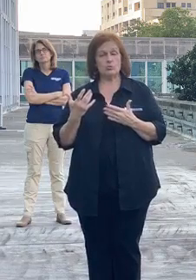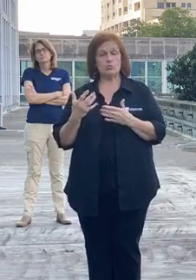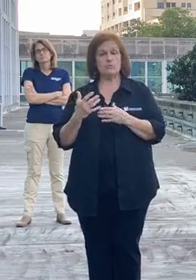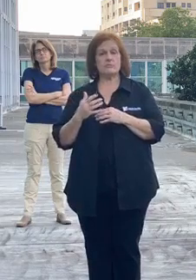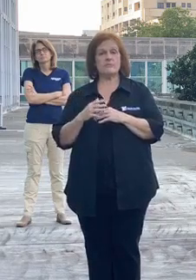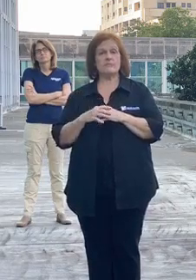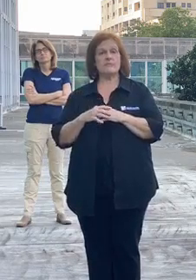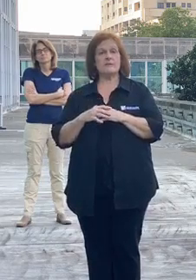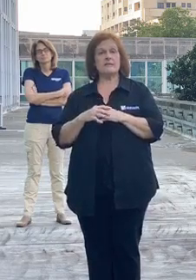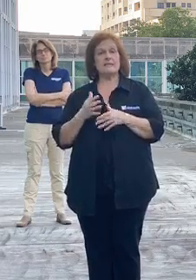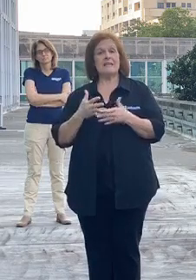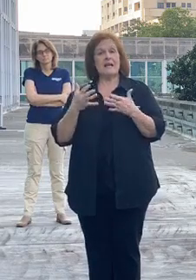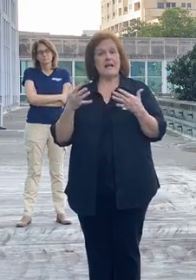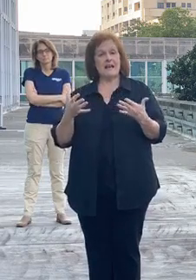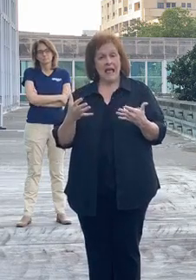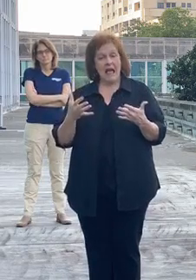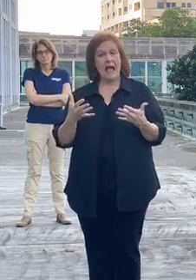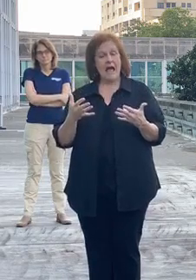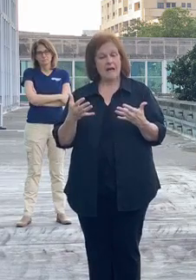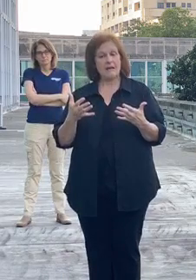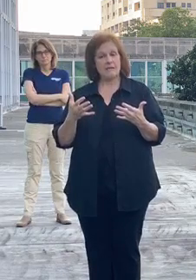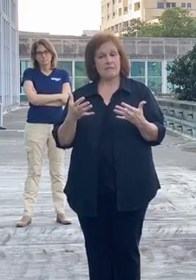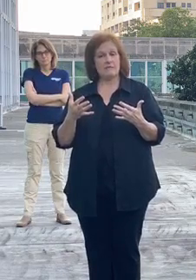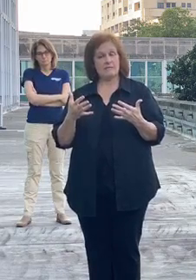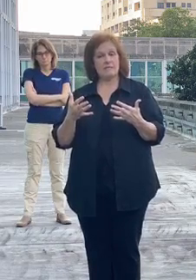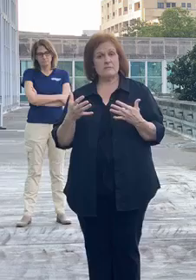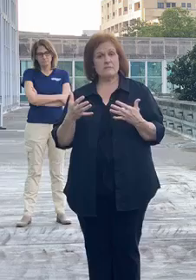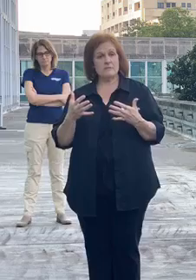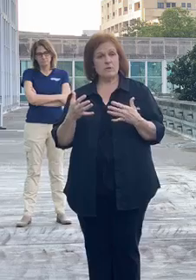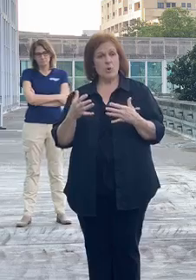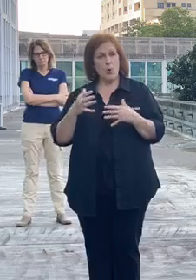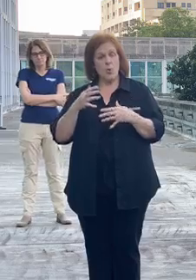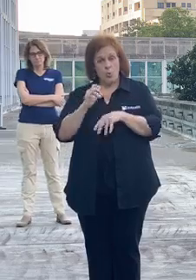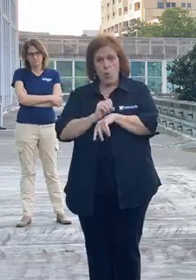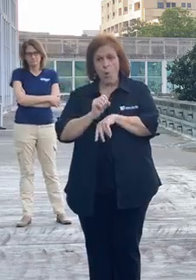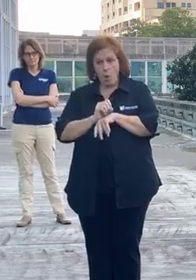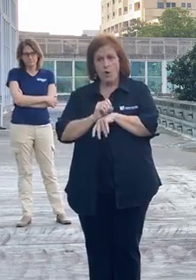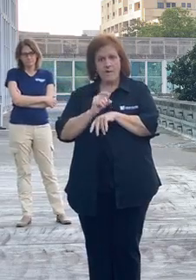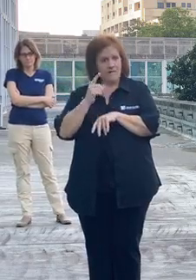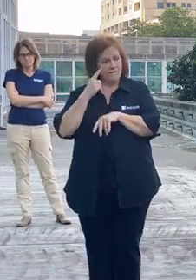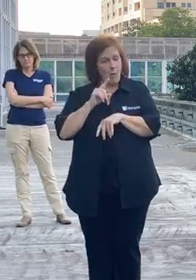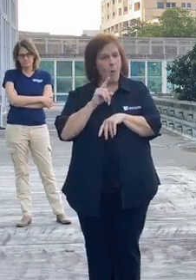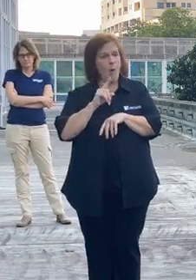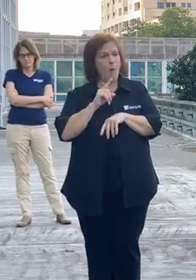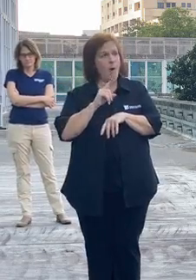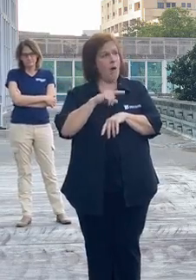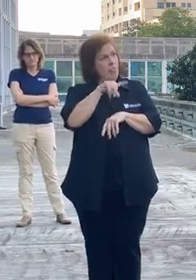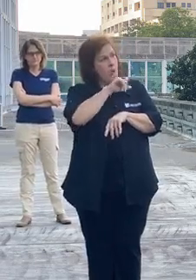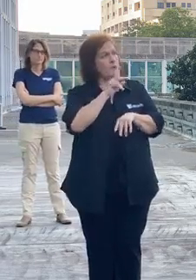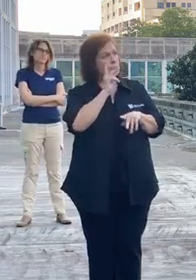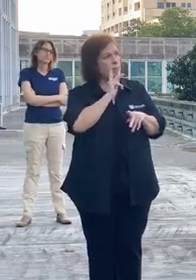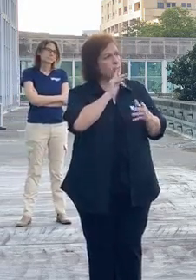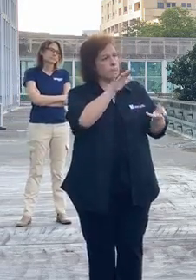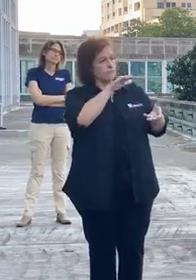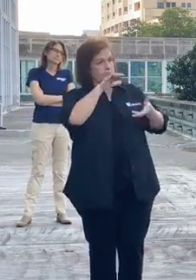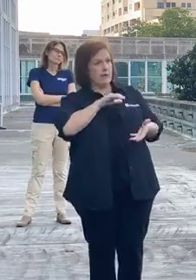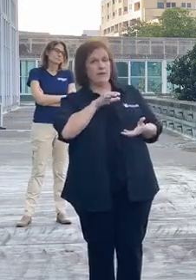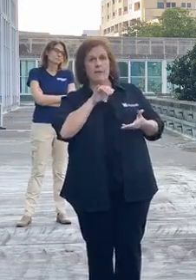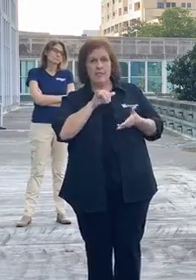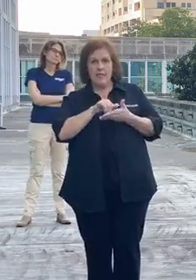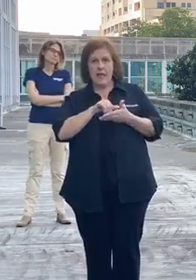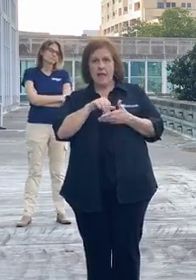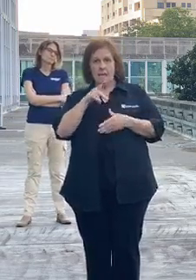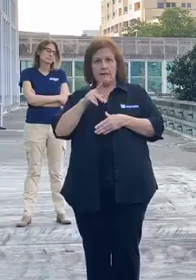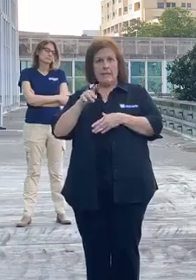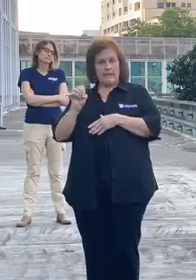use. There's a lot of effort that has gone out to get our hands on PPE, whether